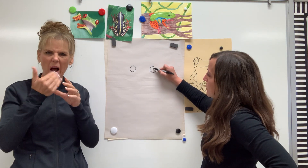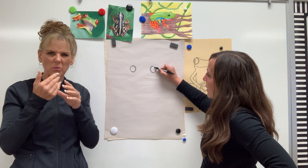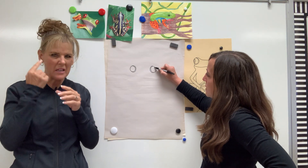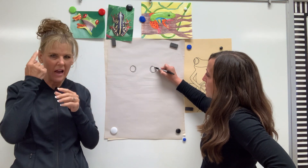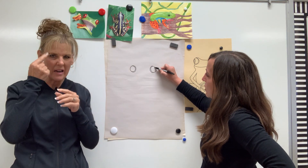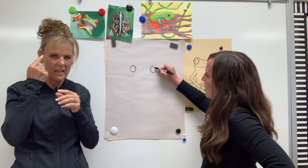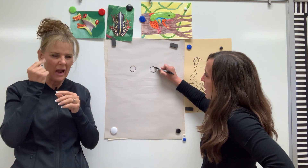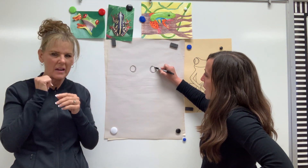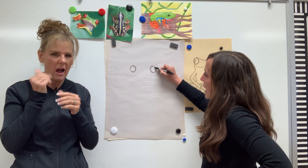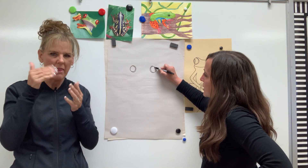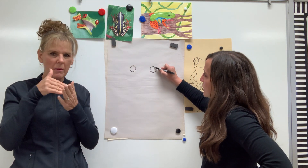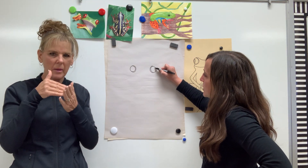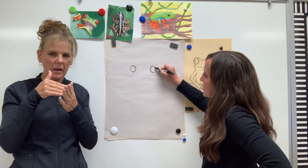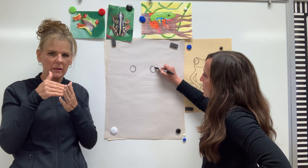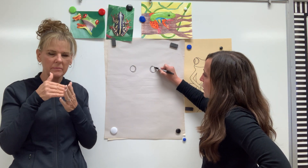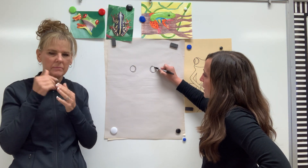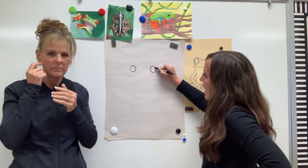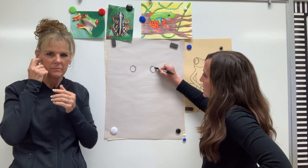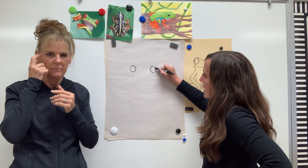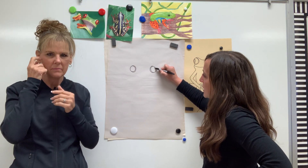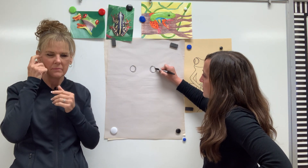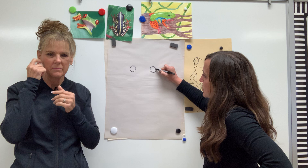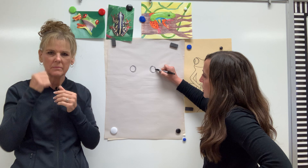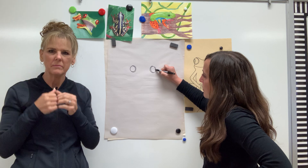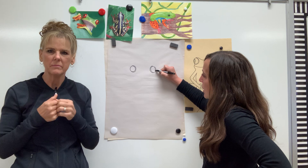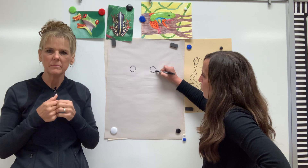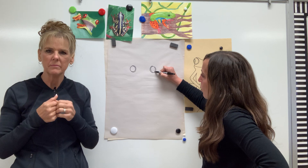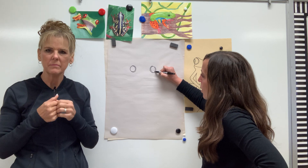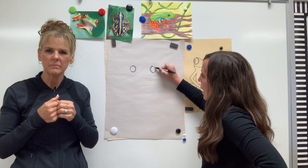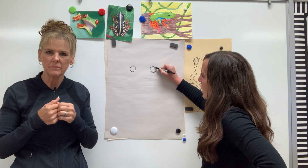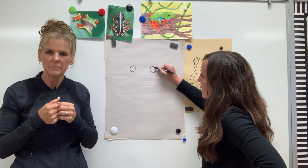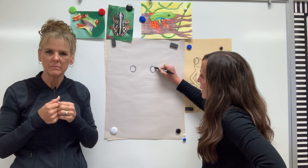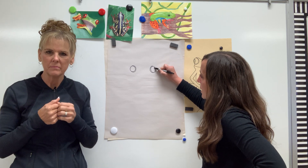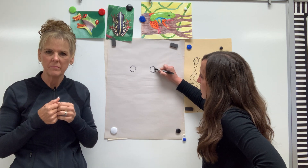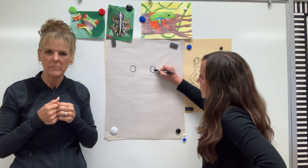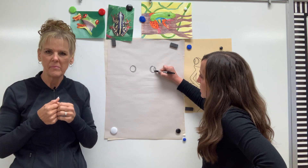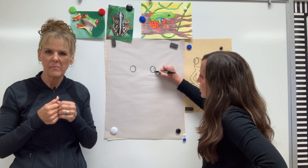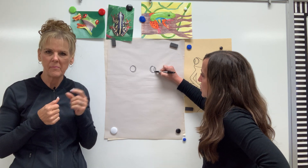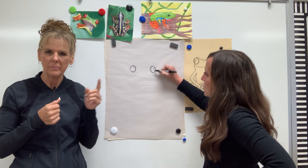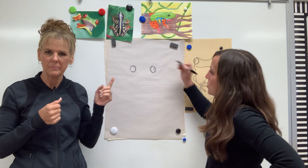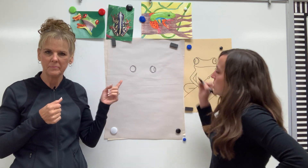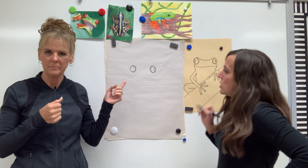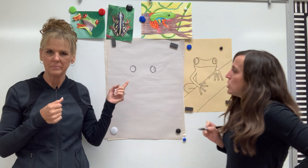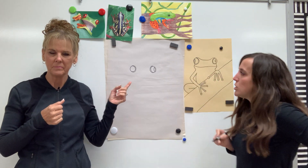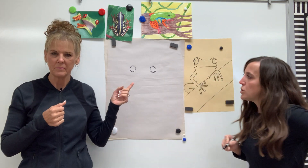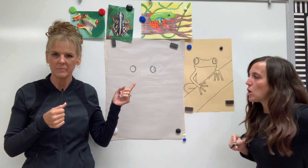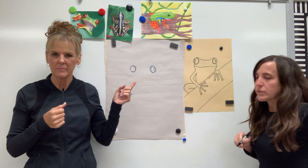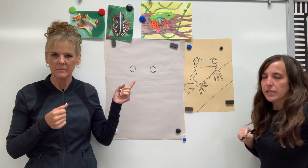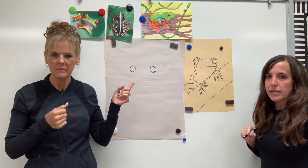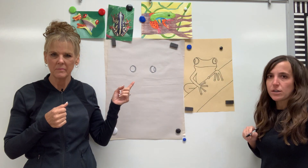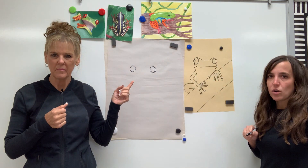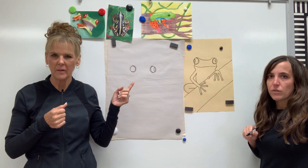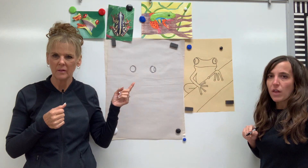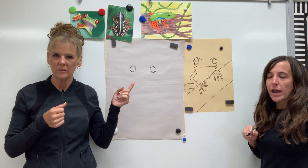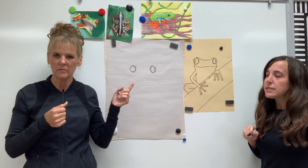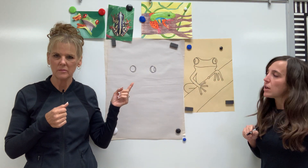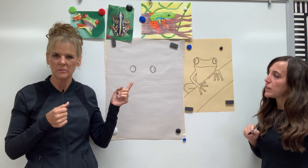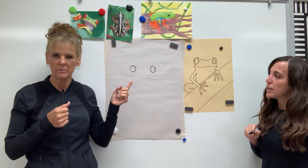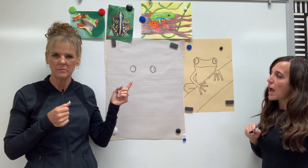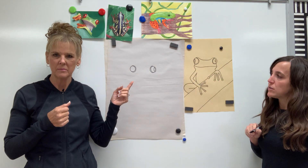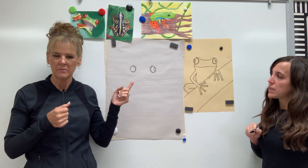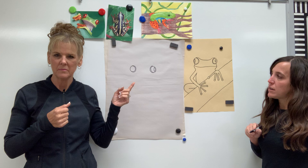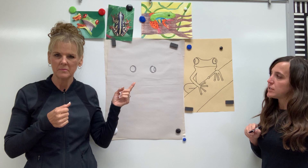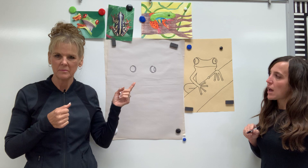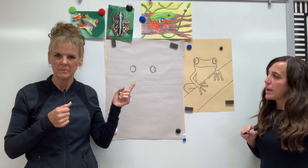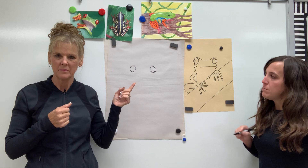It's not gonna be right in the middle. It's gonna be sort of at the outside, and I'm just gonna make 1, 2 tall, skinny curve lines on